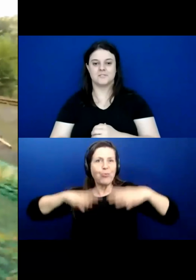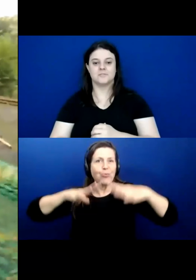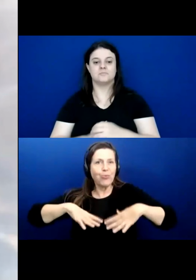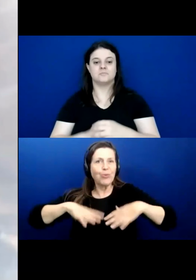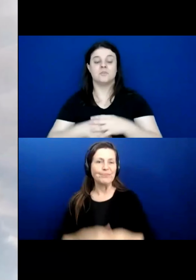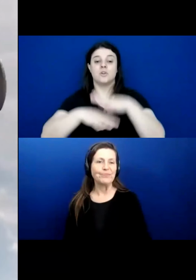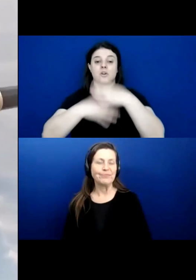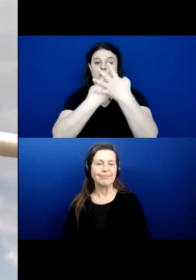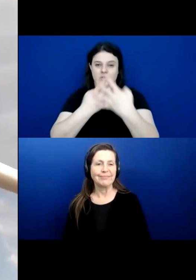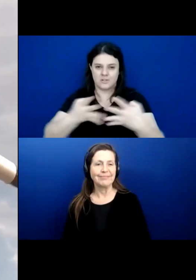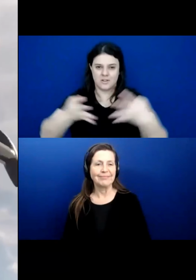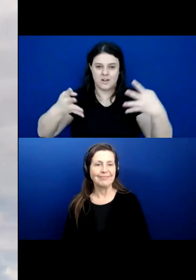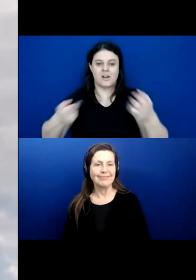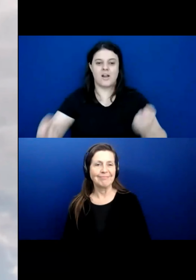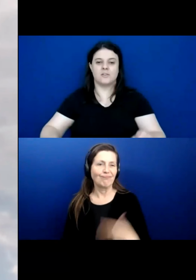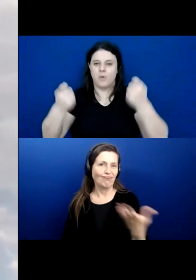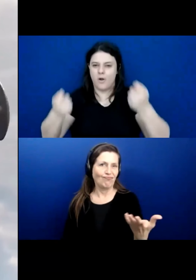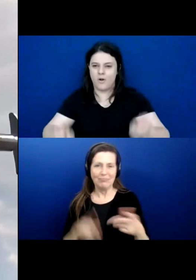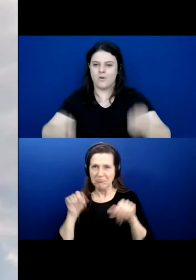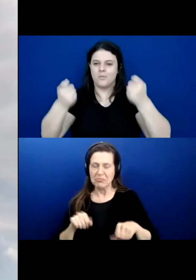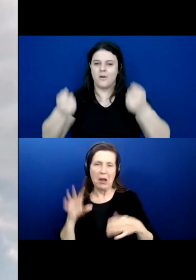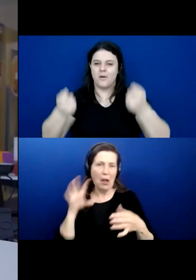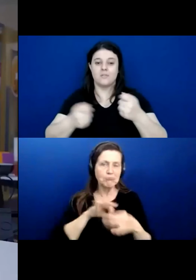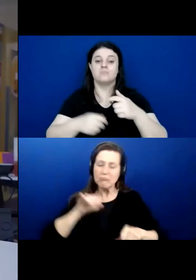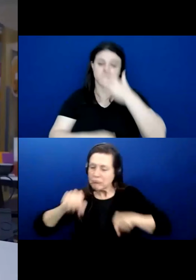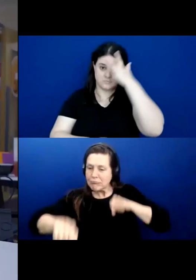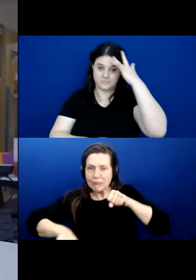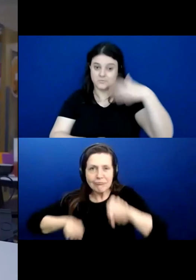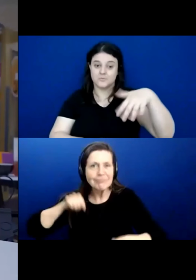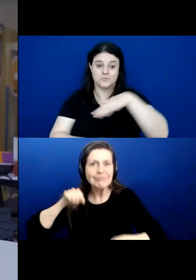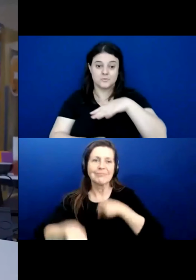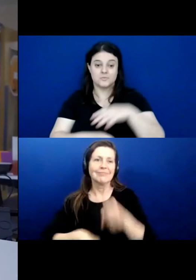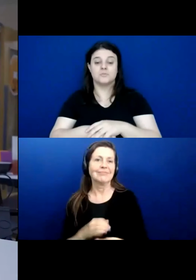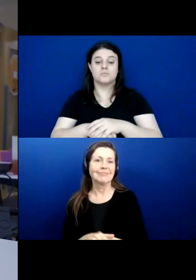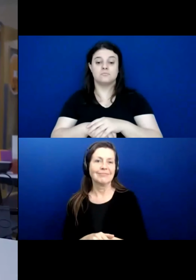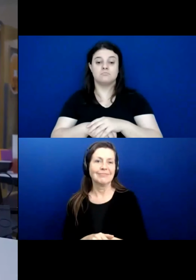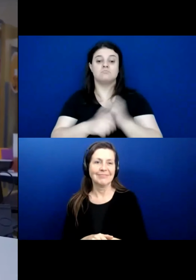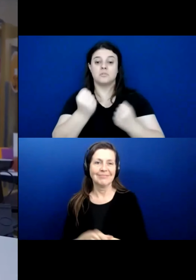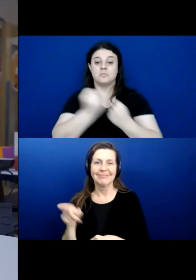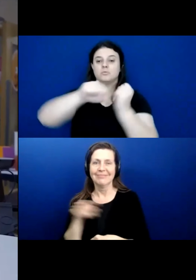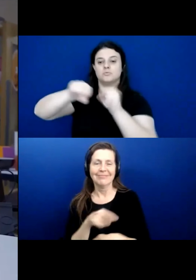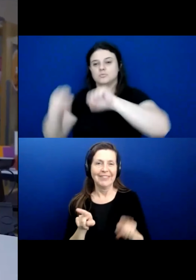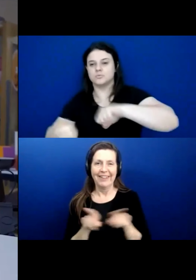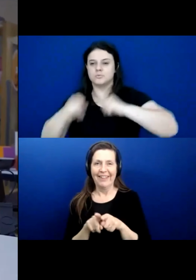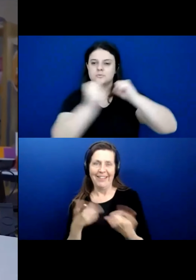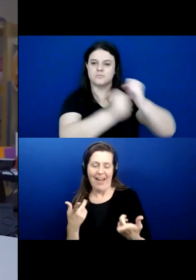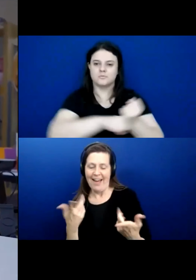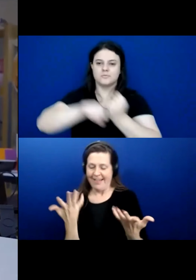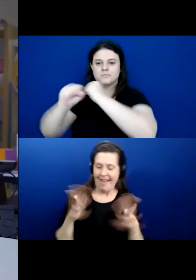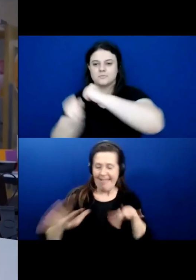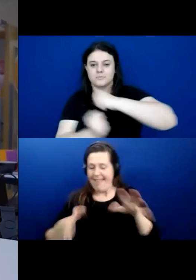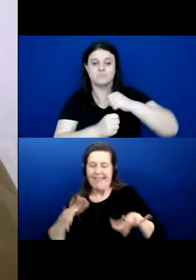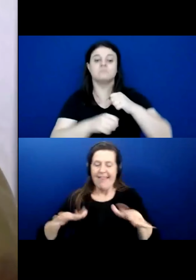A girl and support volunteer enjoy kayaking. A man and support worker have fun performing a lively hand dance